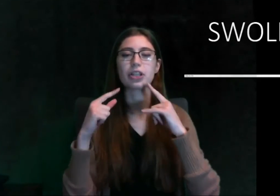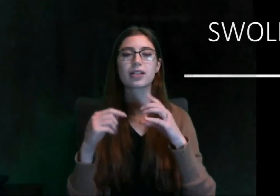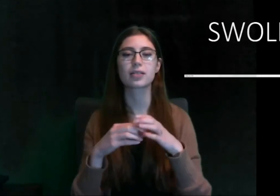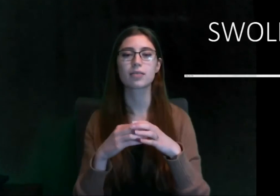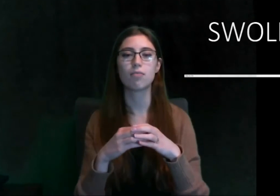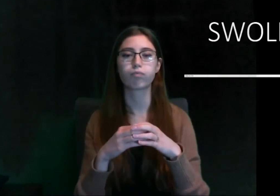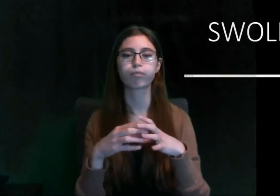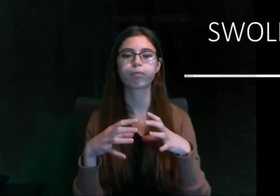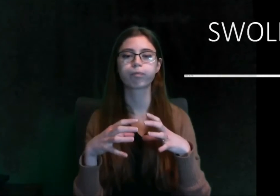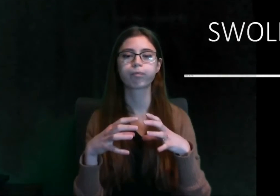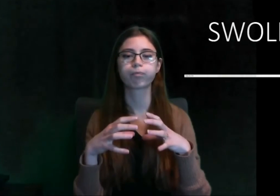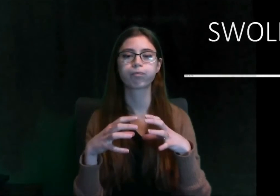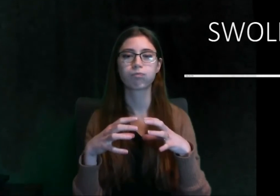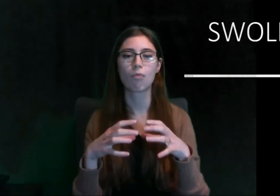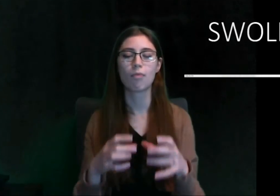cheeks.